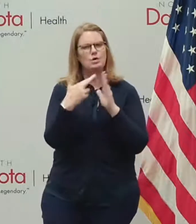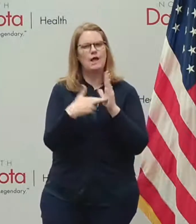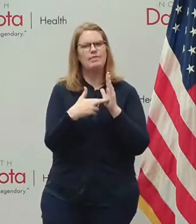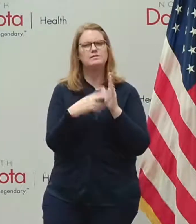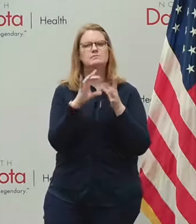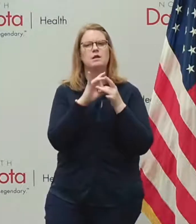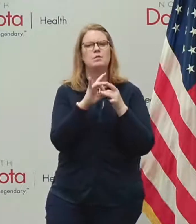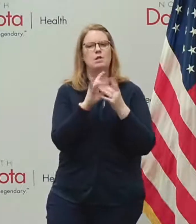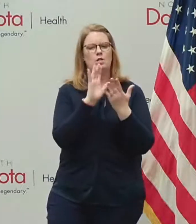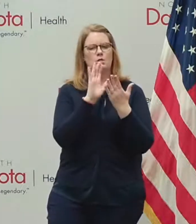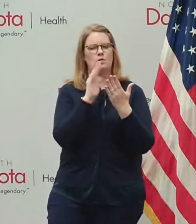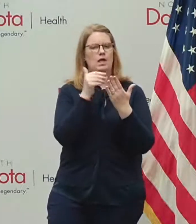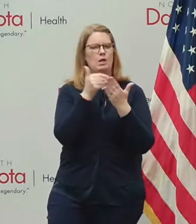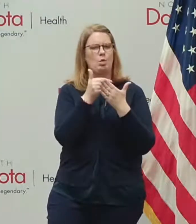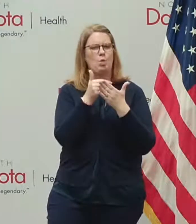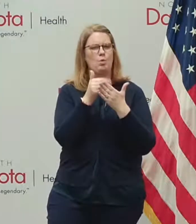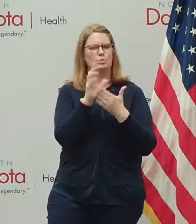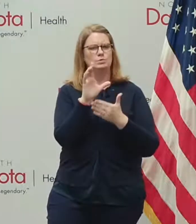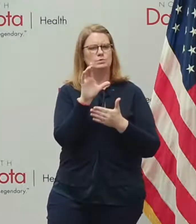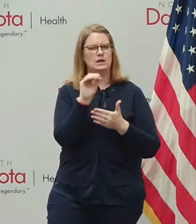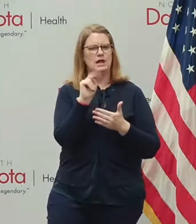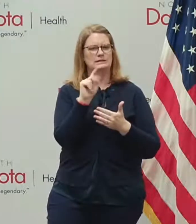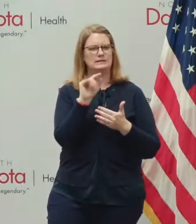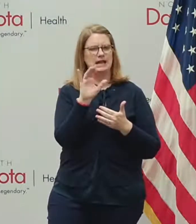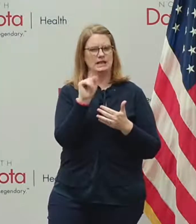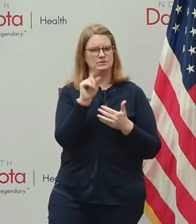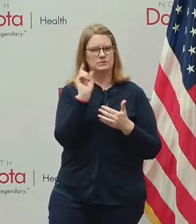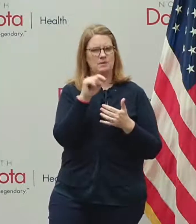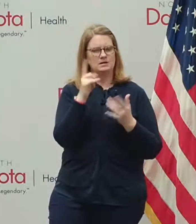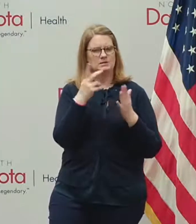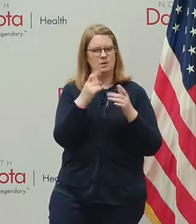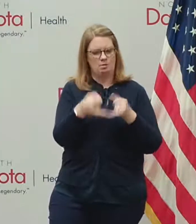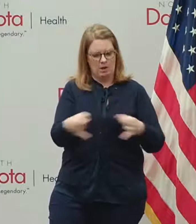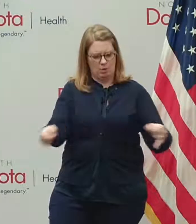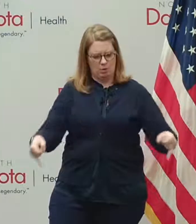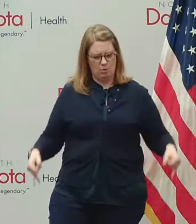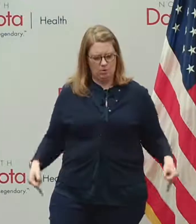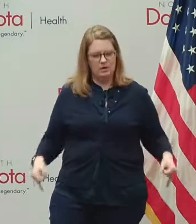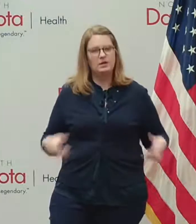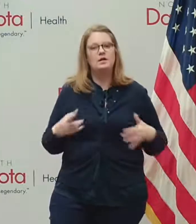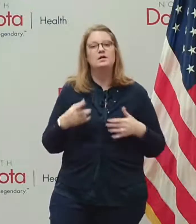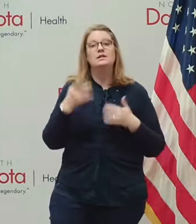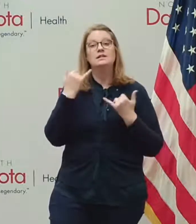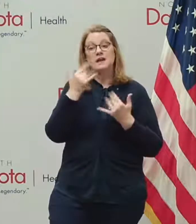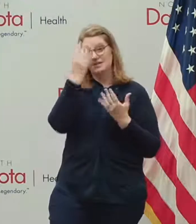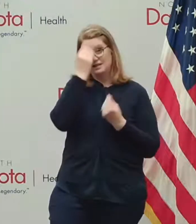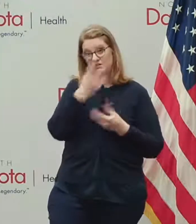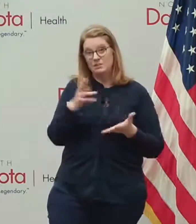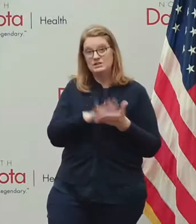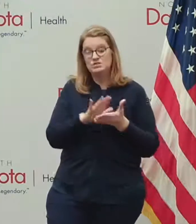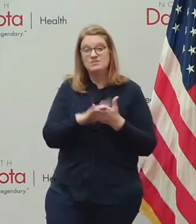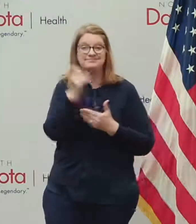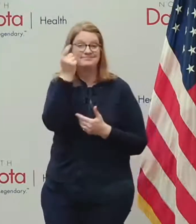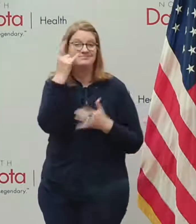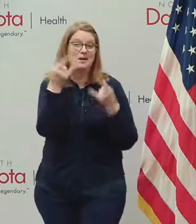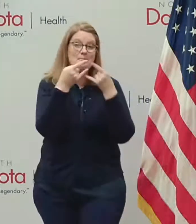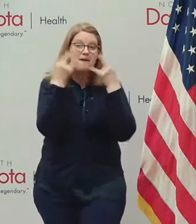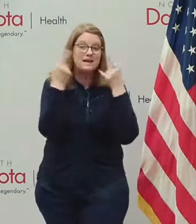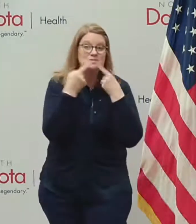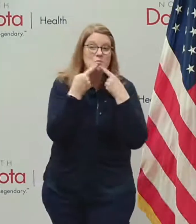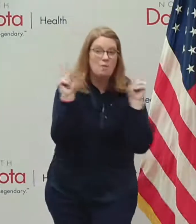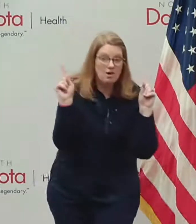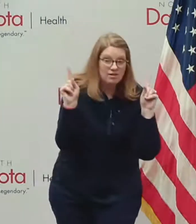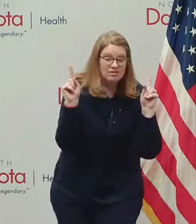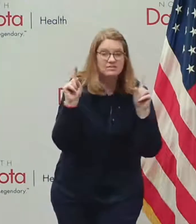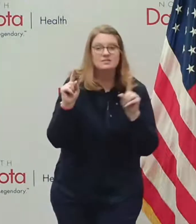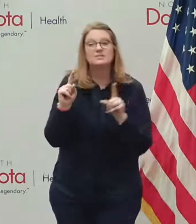contact and whether close contacts had to quarantine or not. We do have some information coming out of the schools. We know that masks work. We know that wearing them